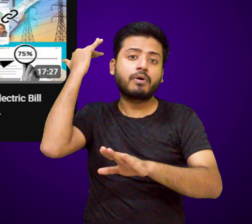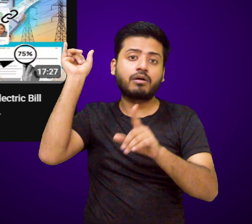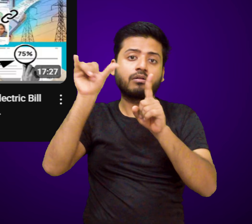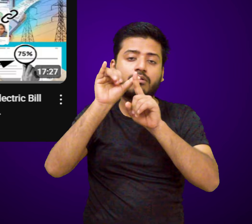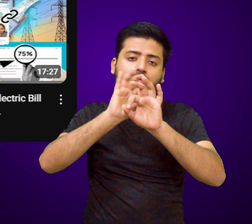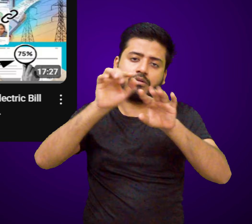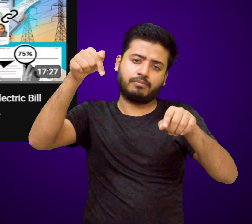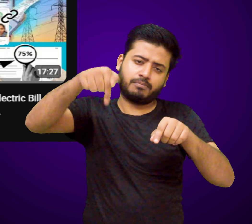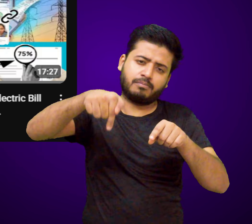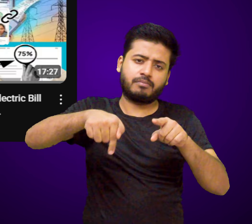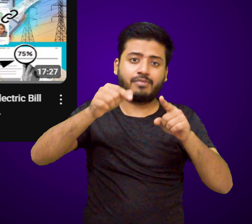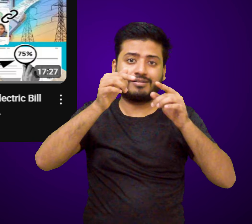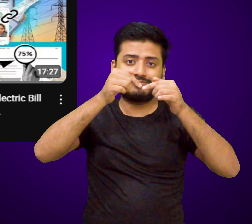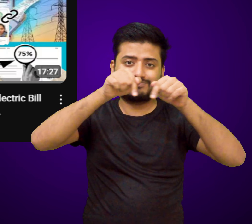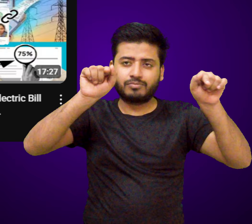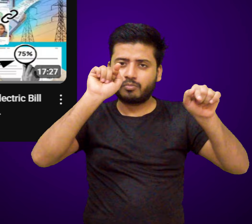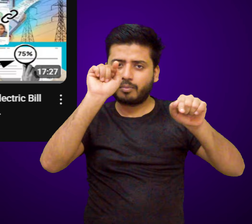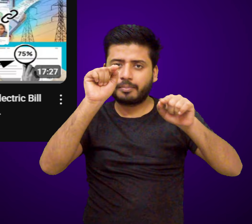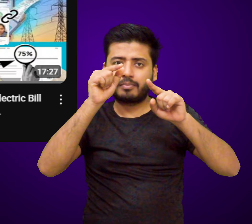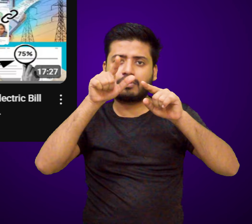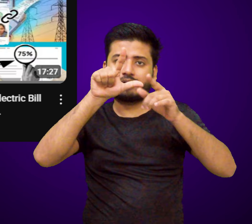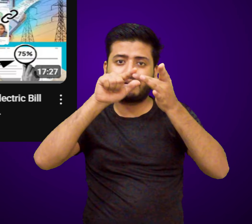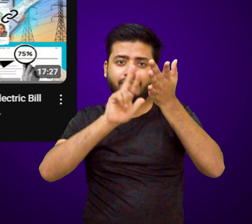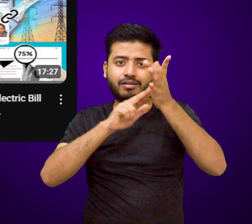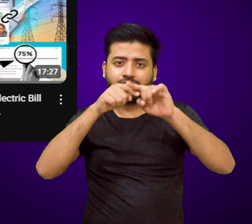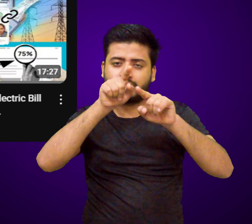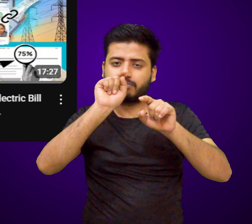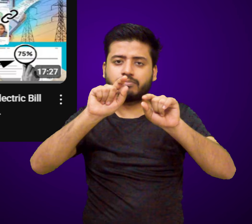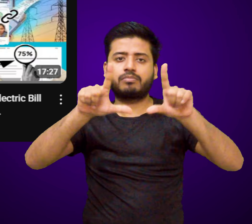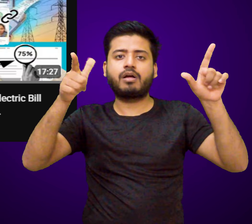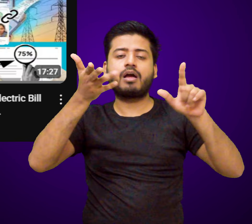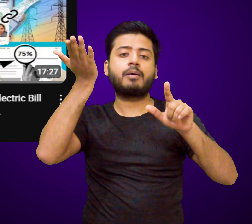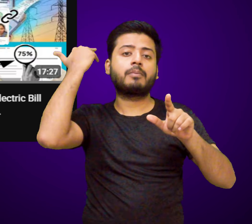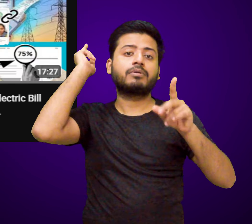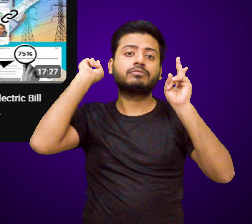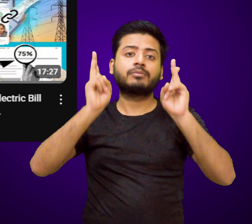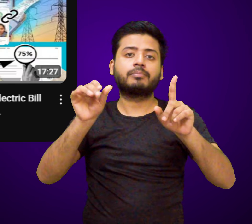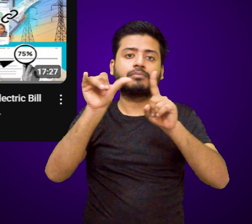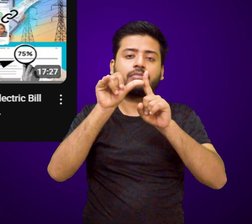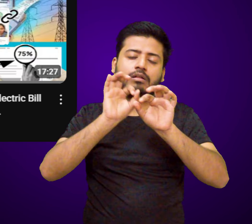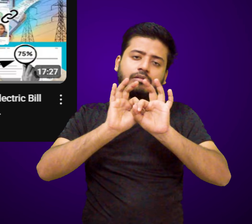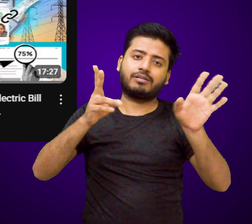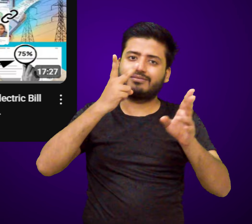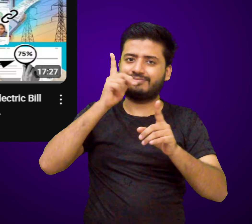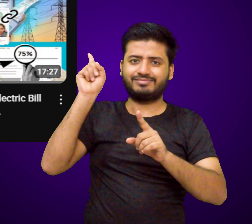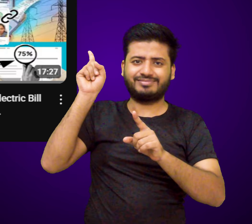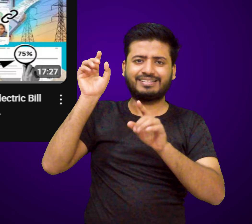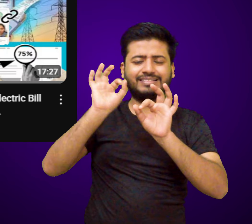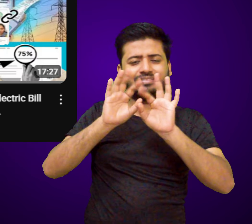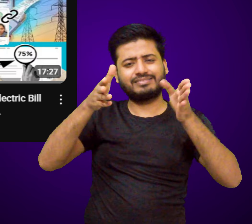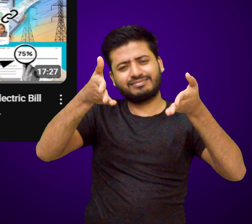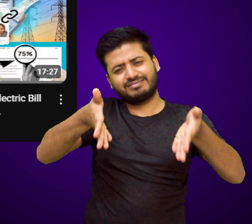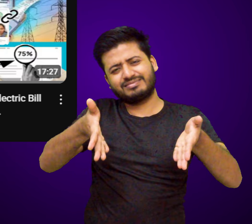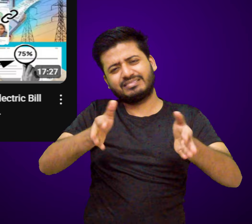are determined by individual state and municipal authorities and are not mandated by central government policy.